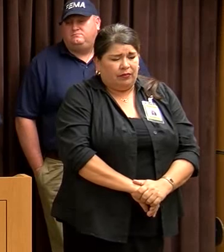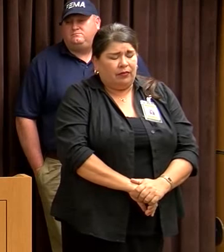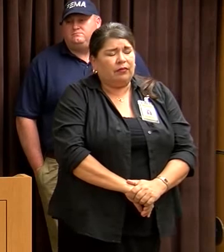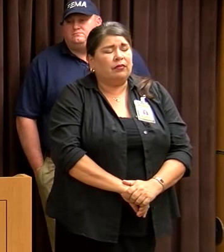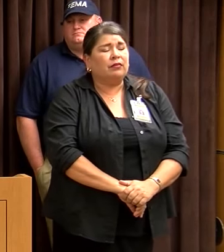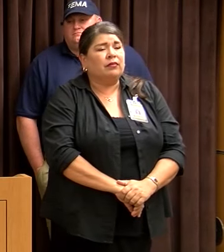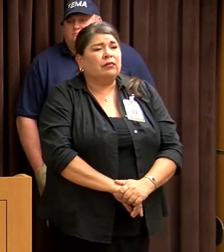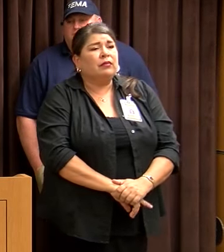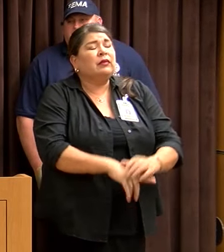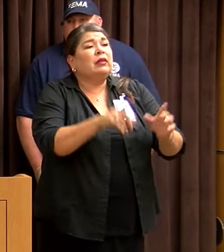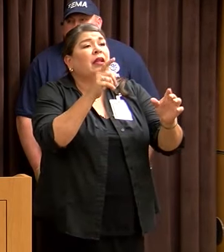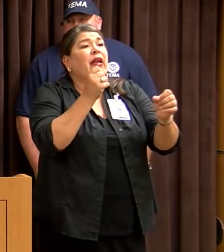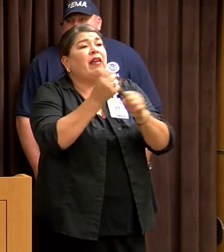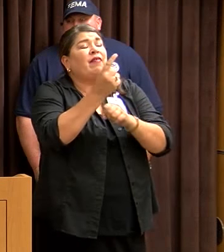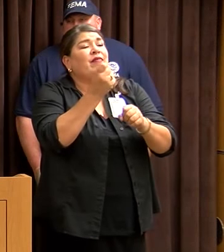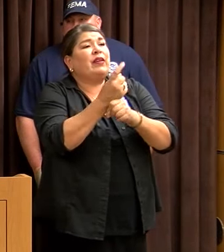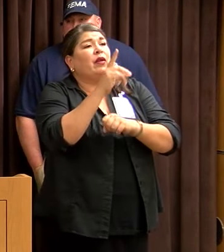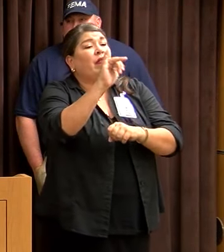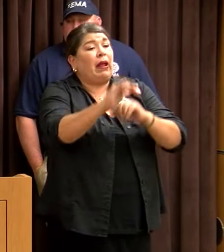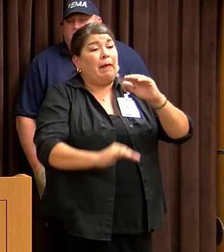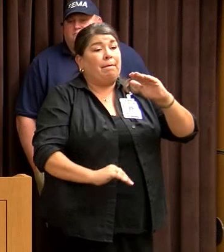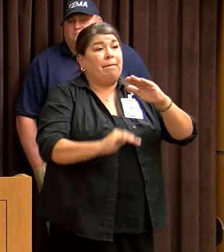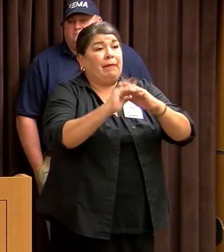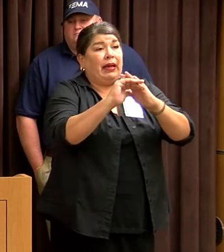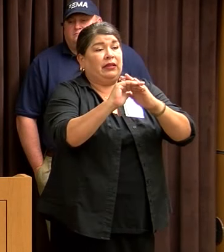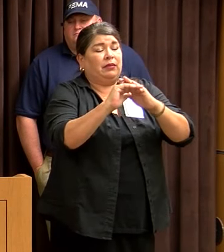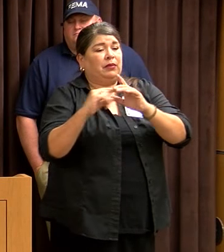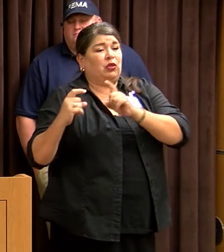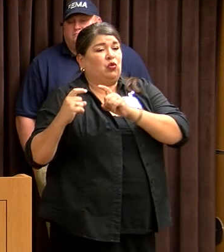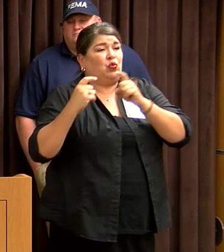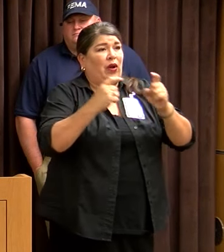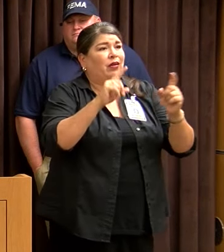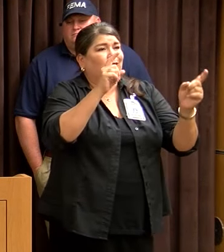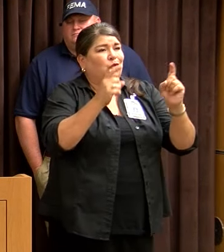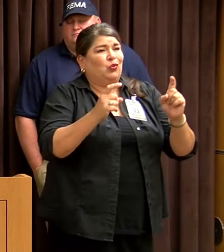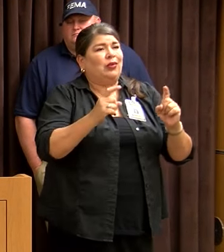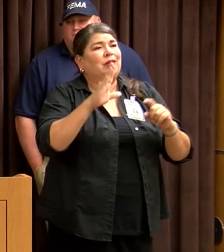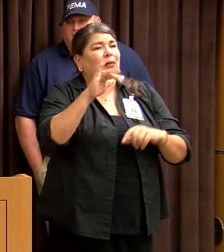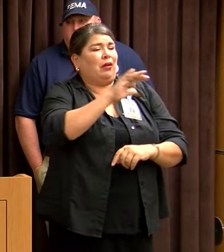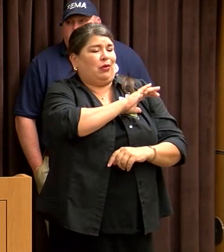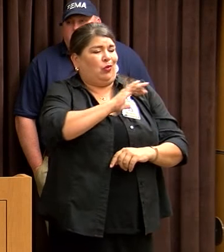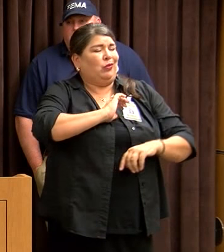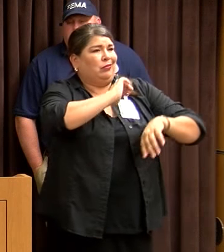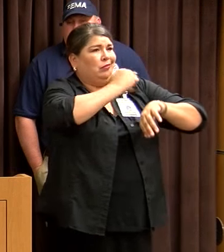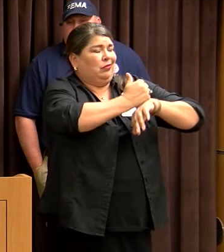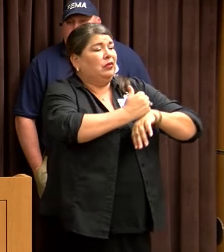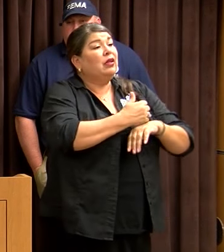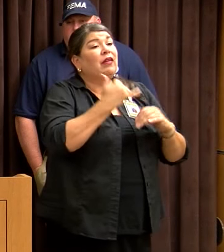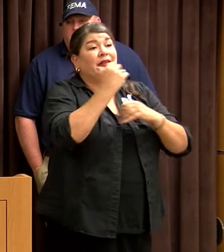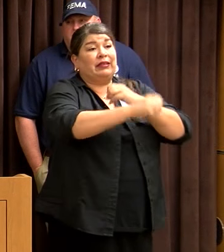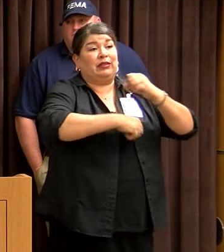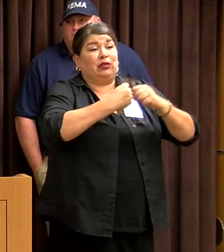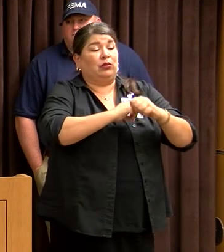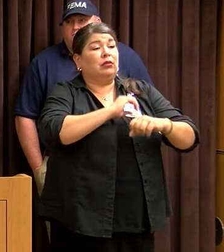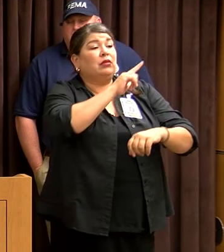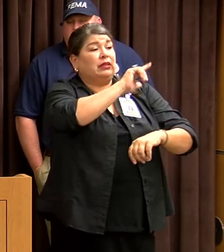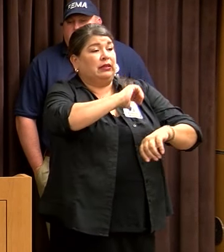So every year the maximum allowable grant is adjusted by Congress. This year it happens to be set